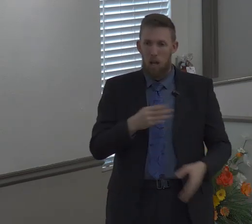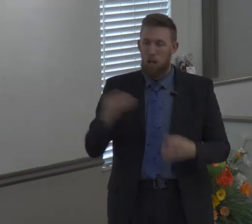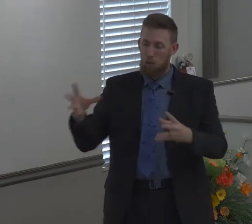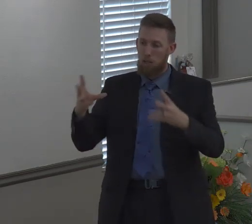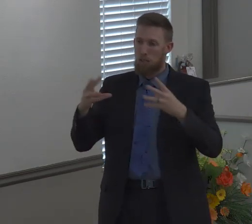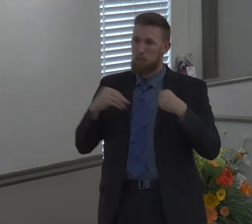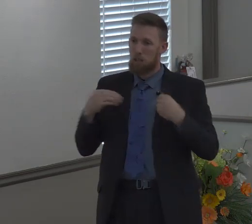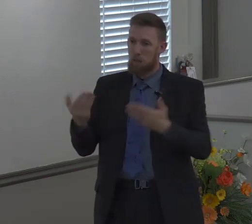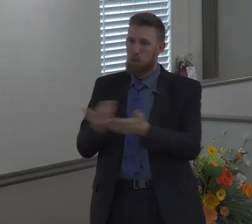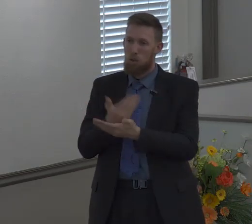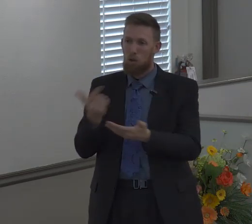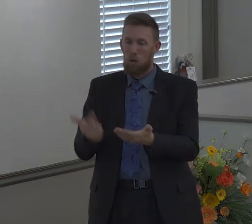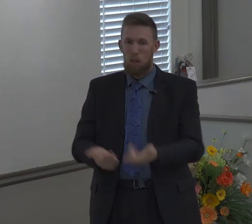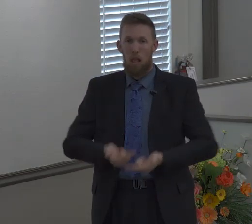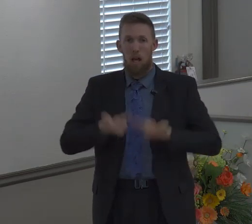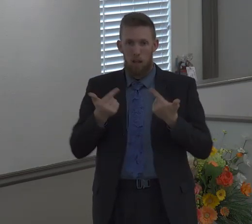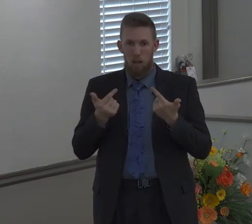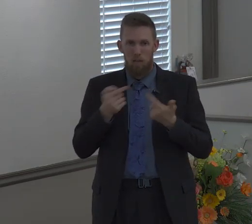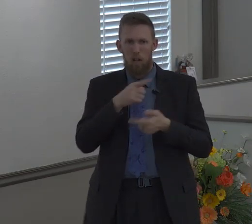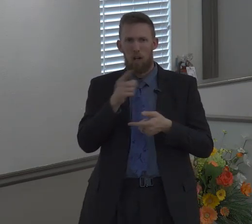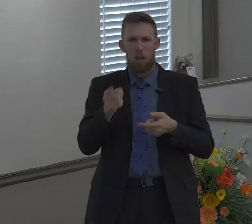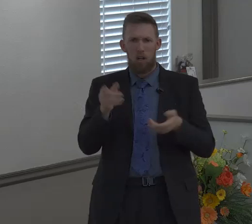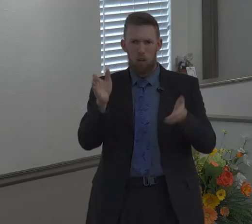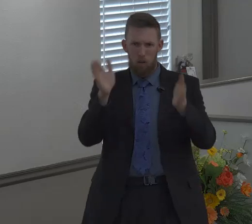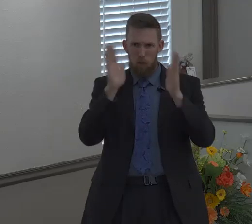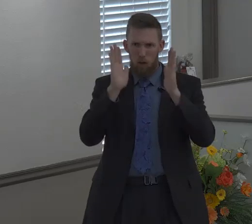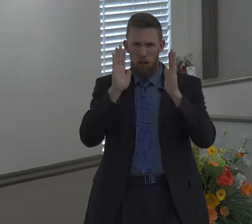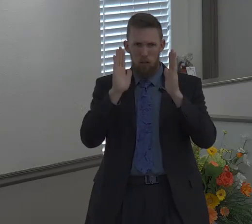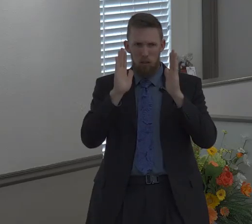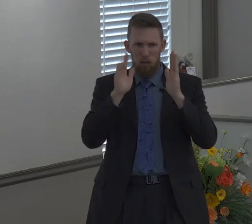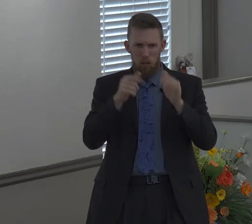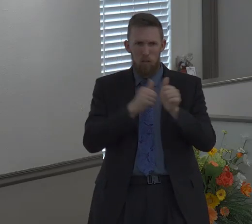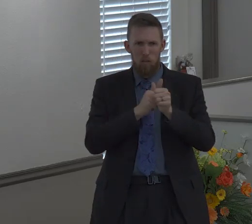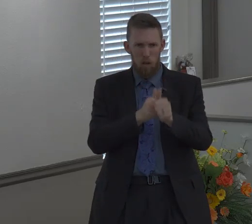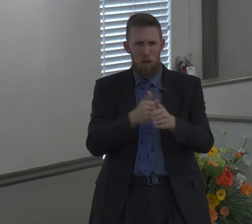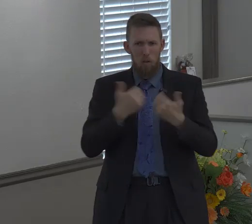the old life and we put on the new life. Are you following me?